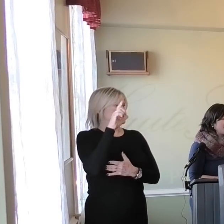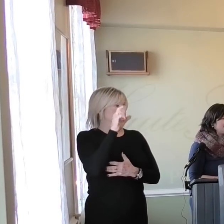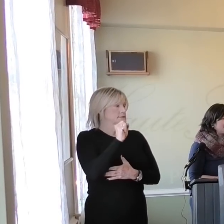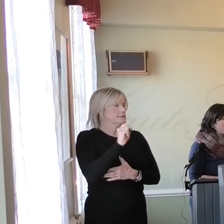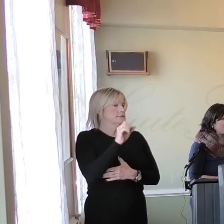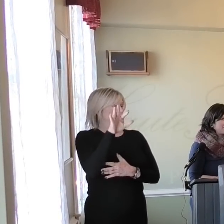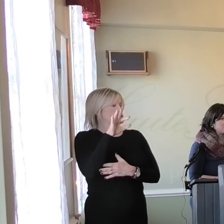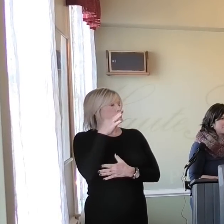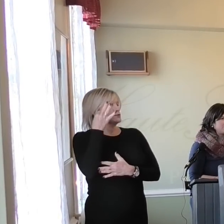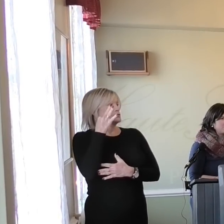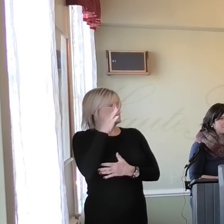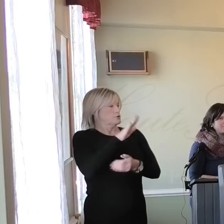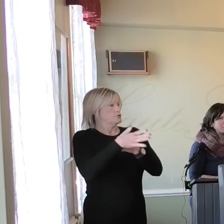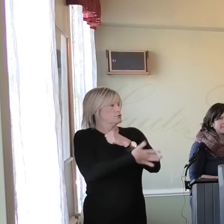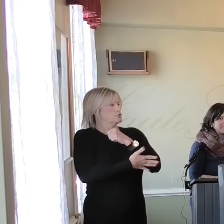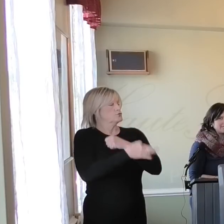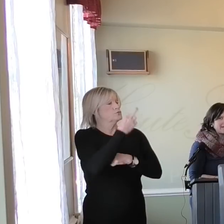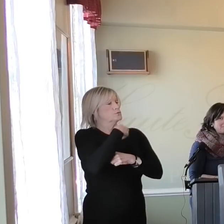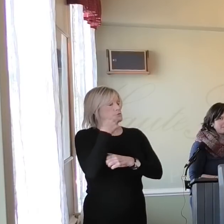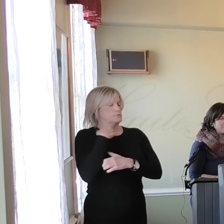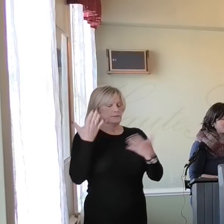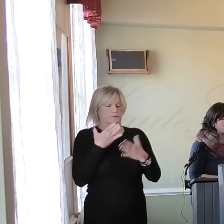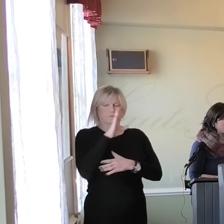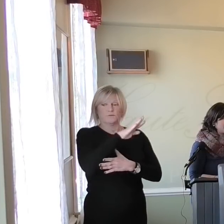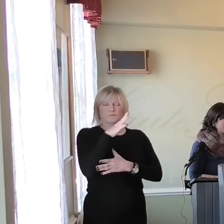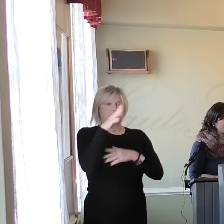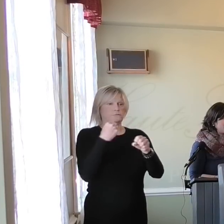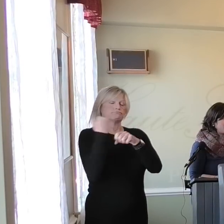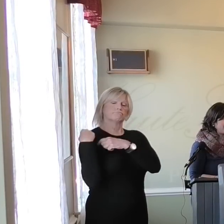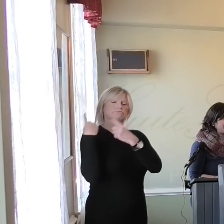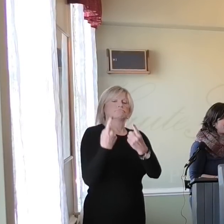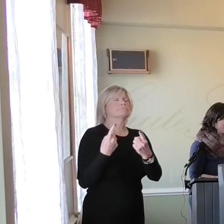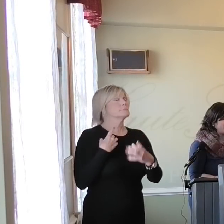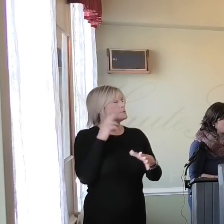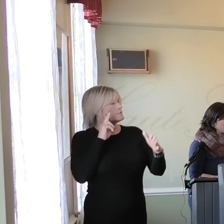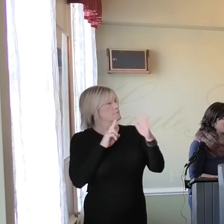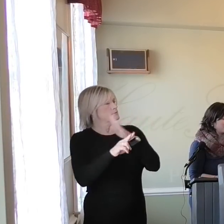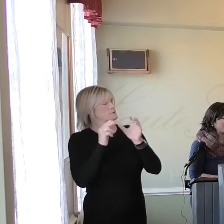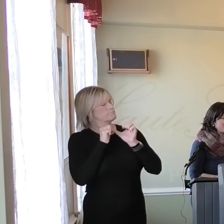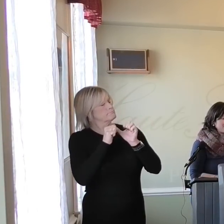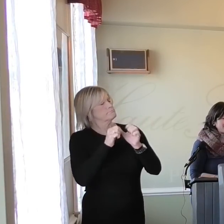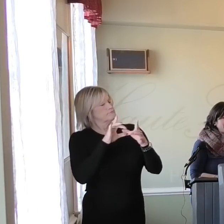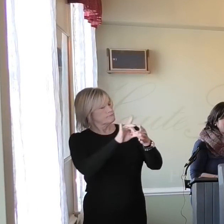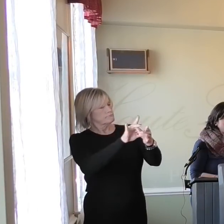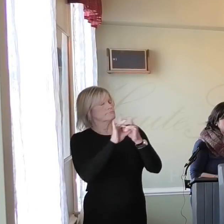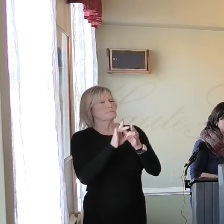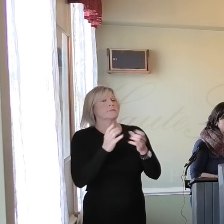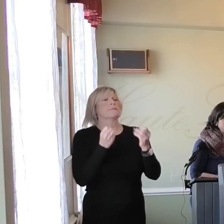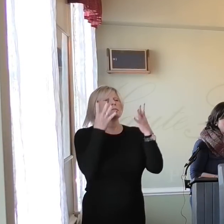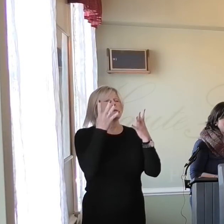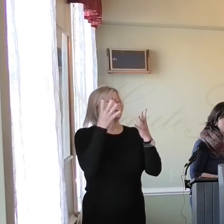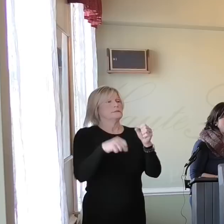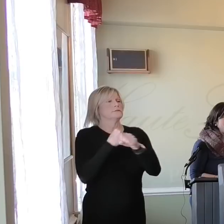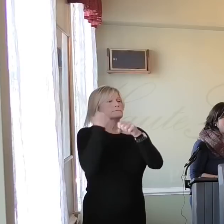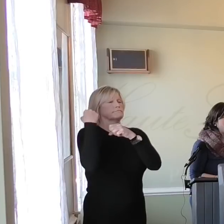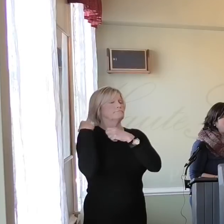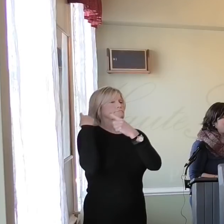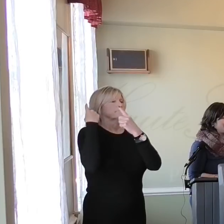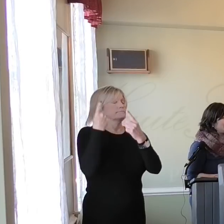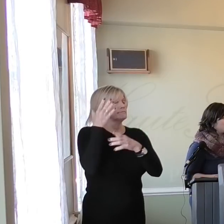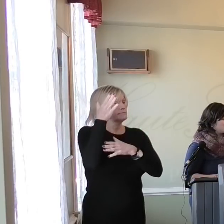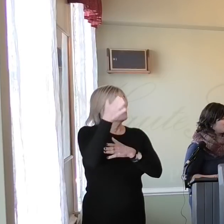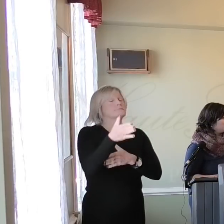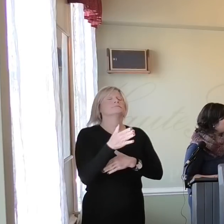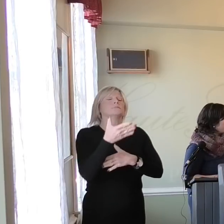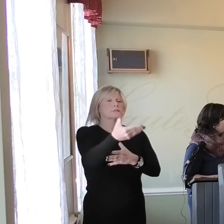We've been a mainstay on Main Street for 44 years, and we look forward to continuing that relationship for many, many years to come. I